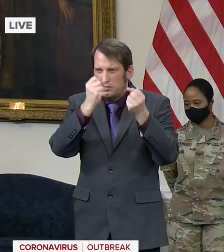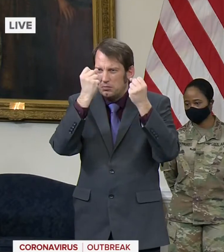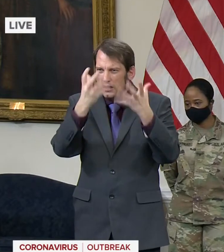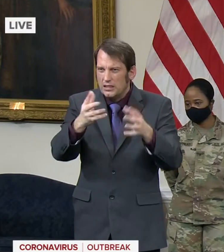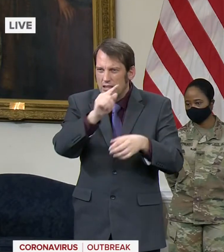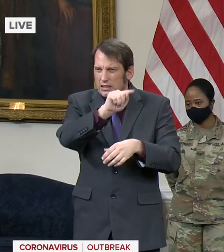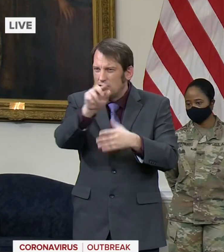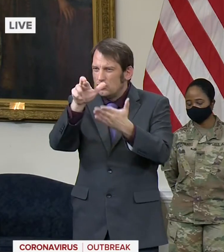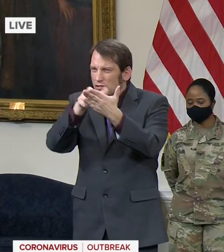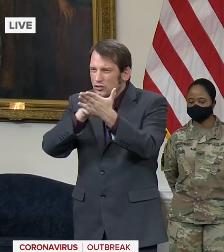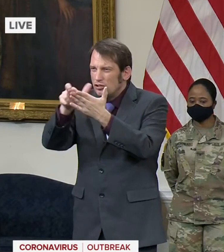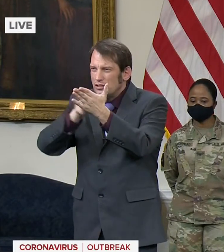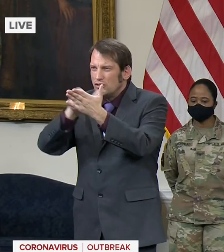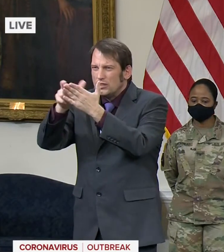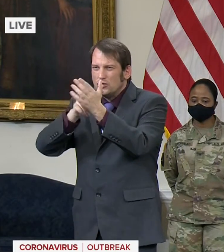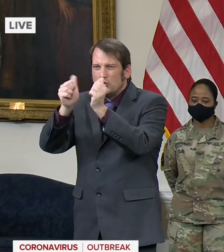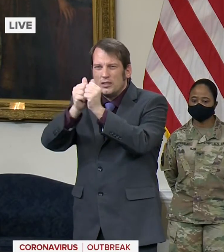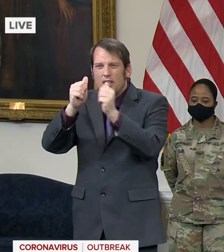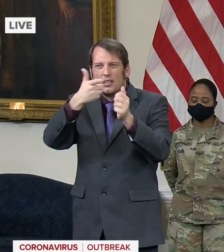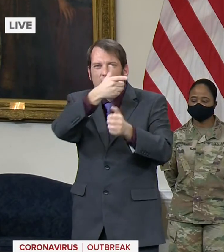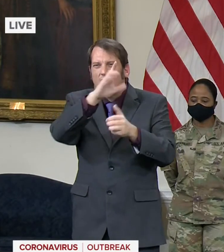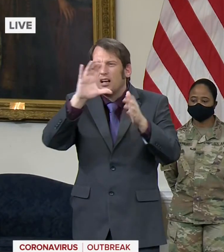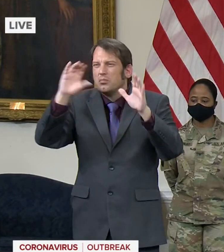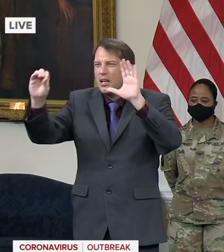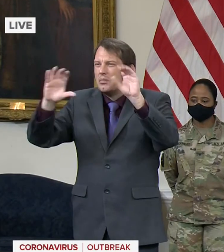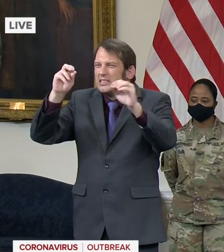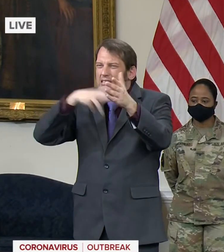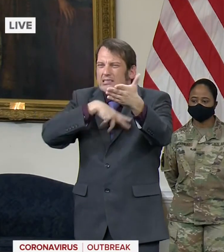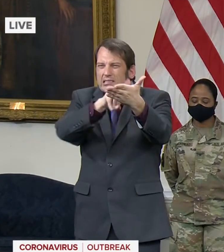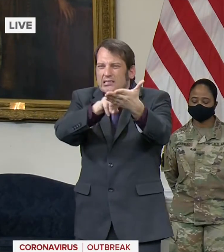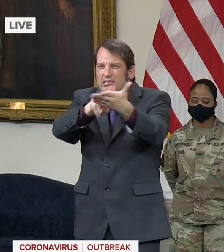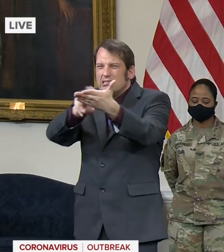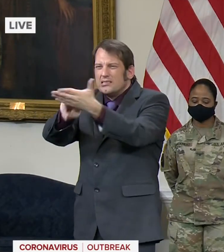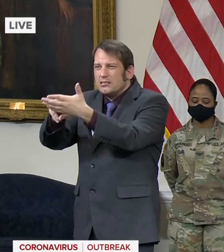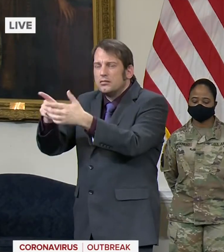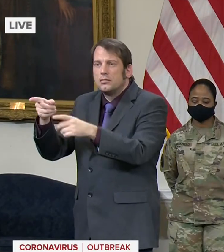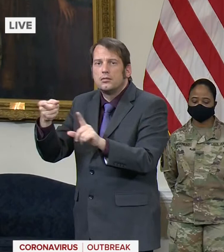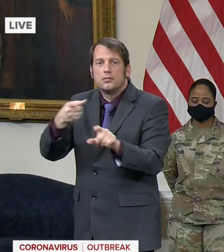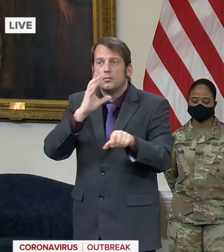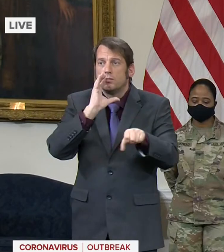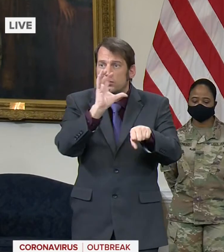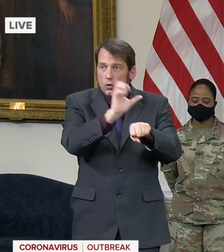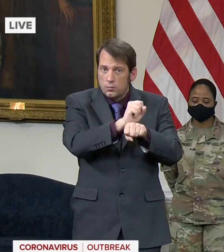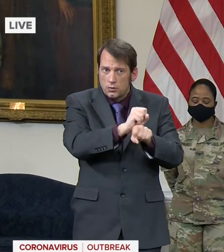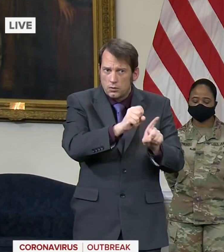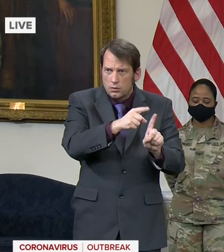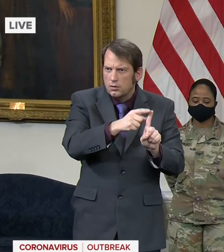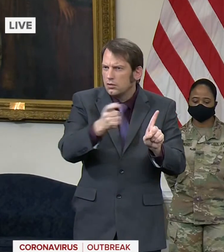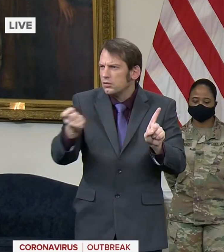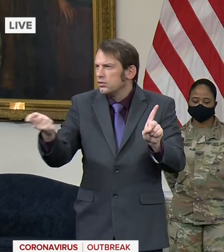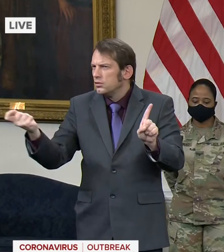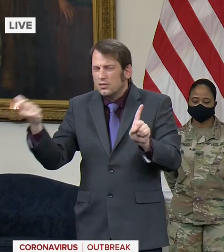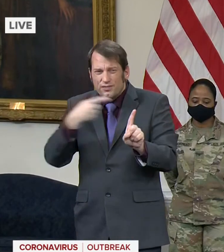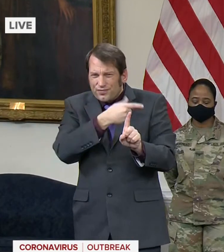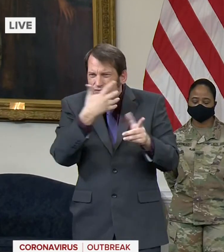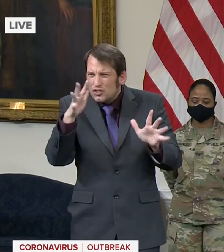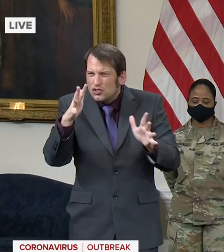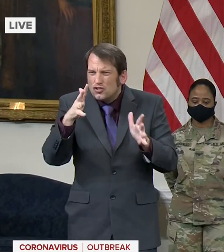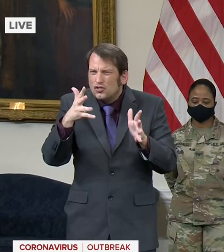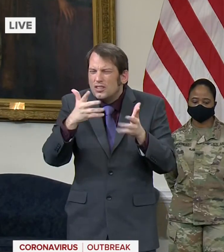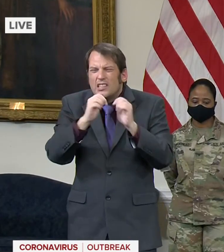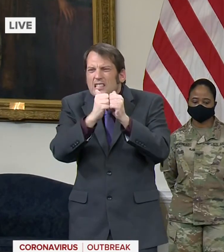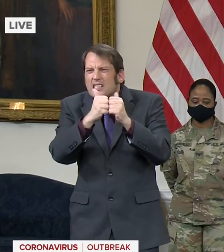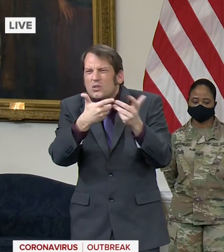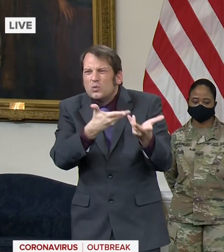get an appointment for the vaccine and then take themselves off the list when that happens. Do you agree with that approach? And how exactly would that work if people are struggling to